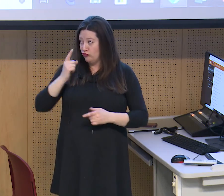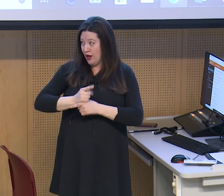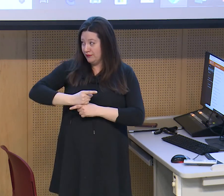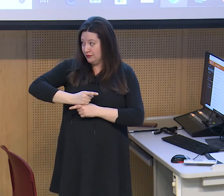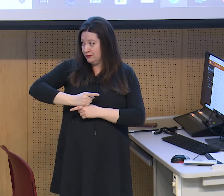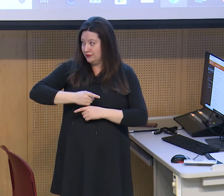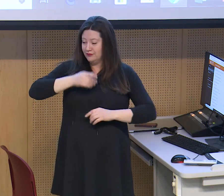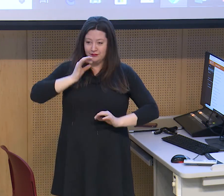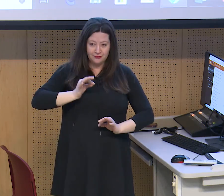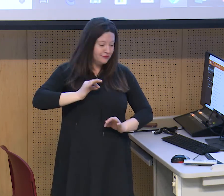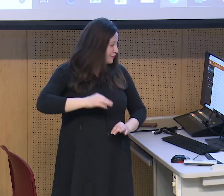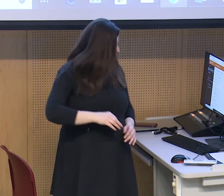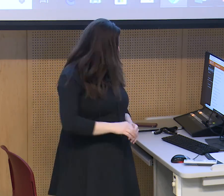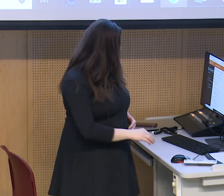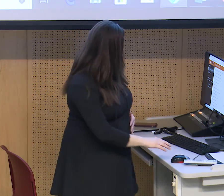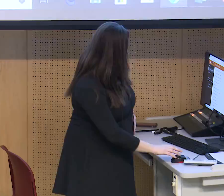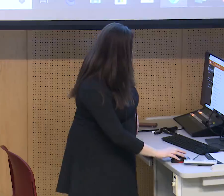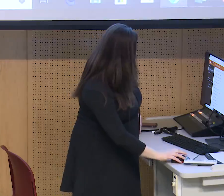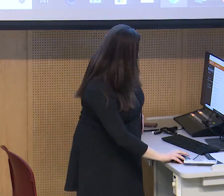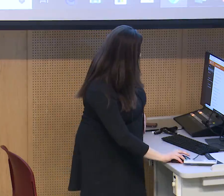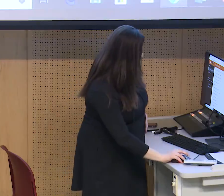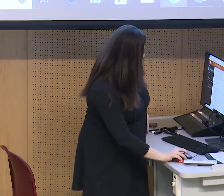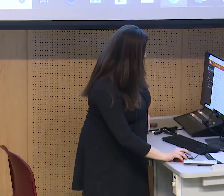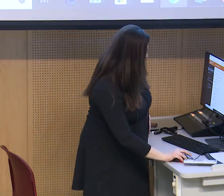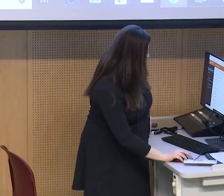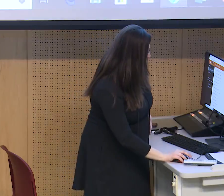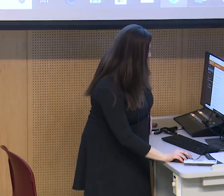Am I right? Right under NTID space.